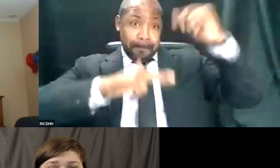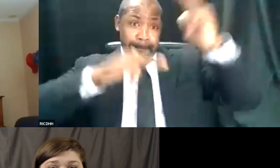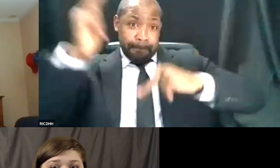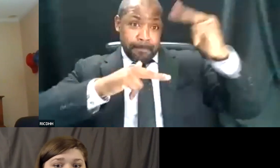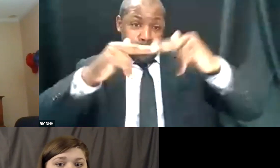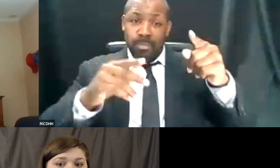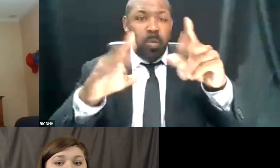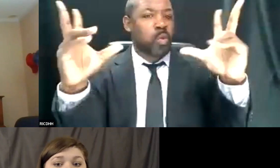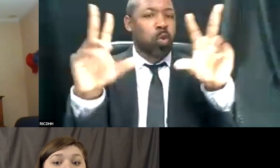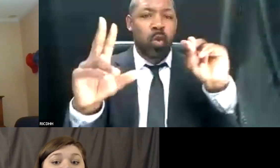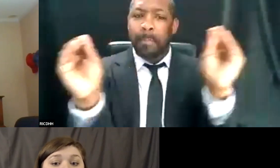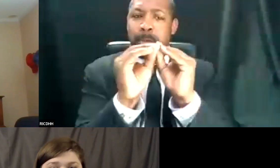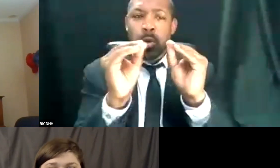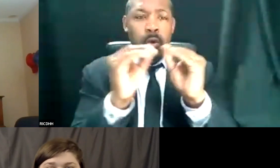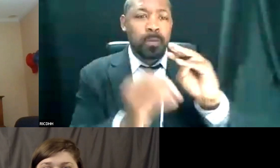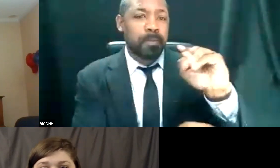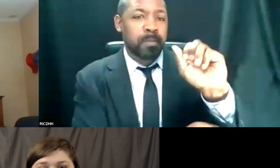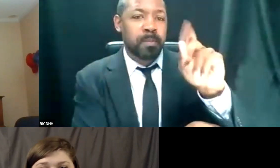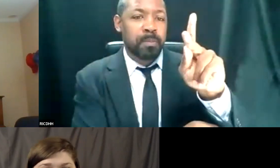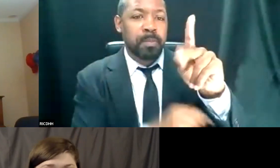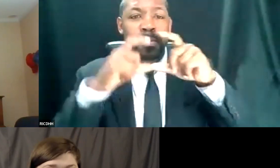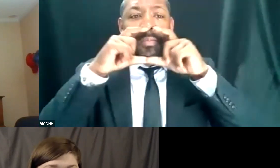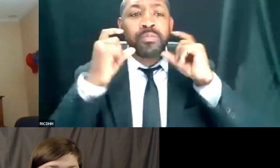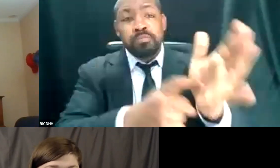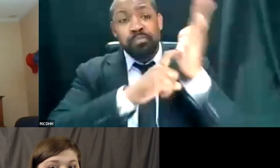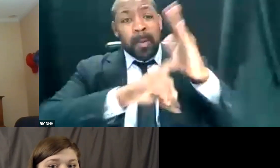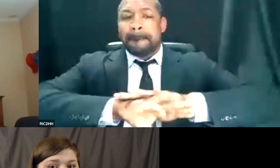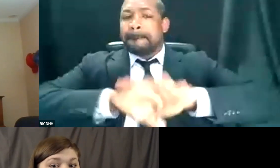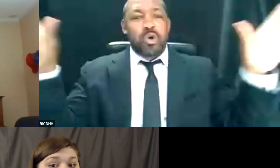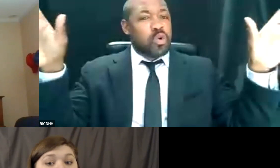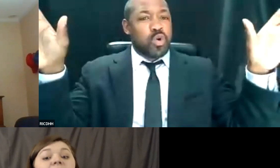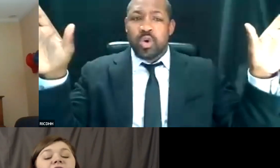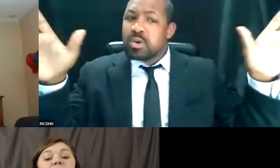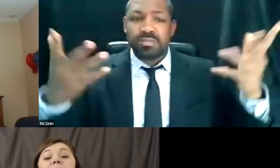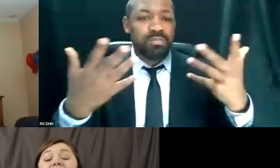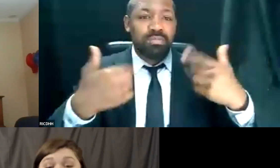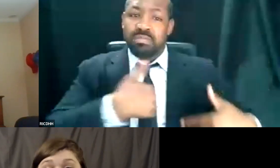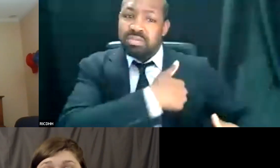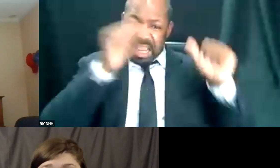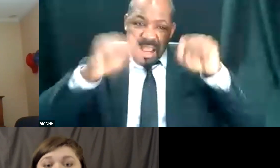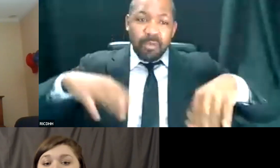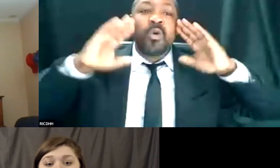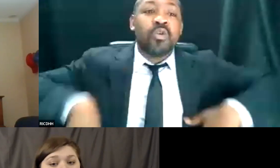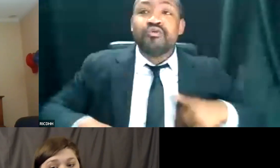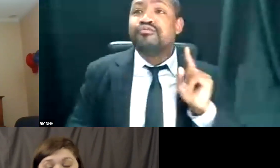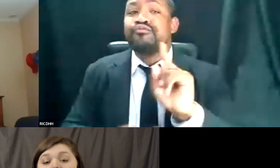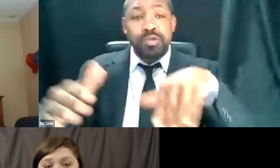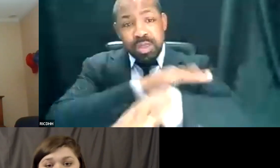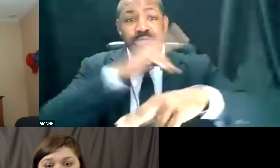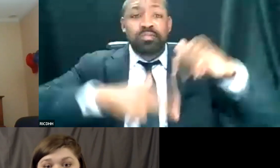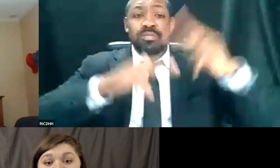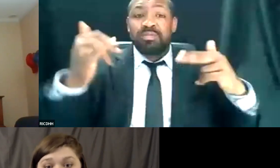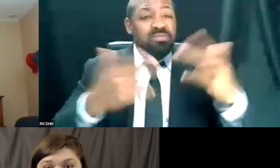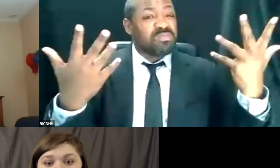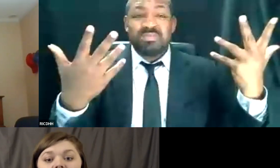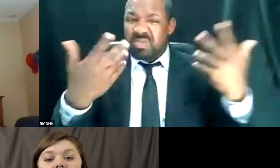he is over the state building. No more, mask mandates are no longer